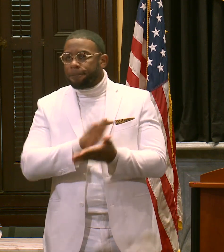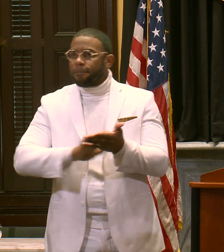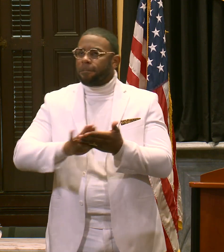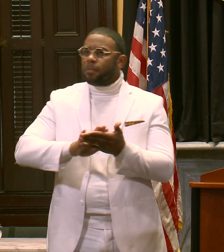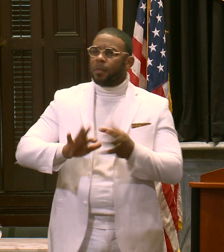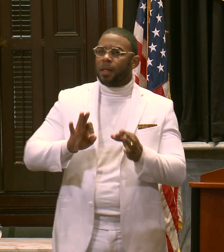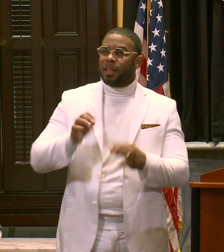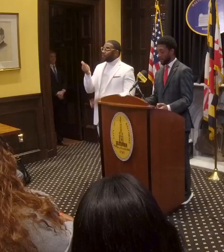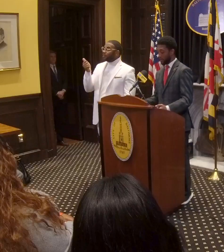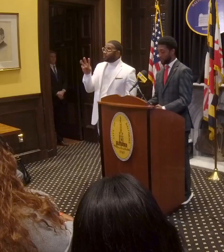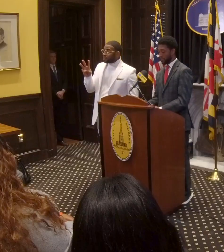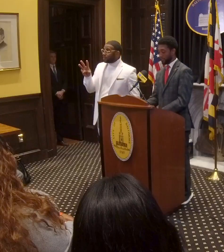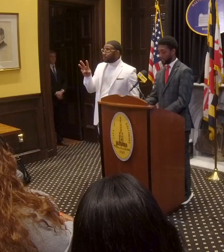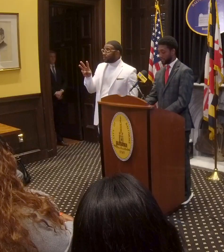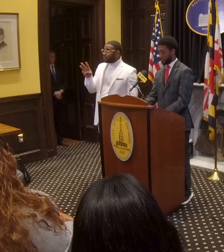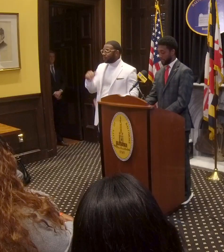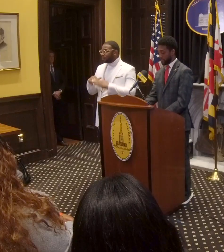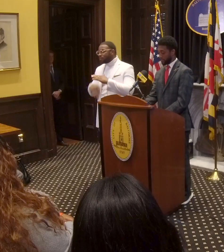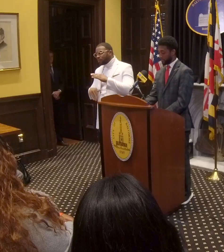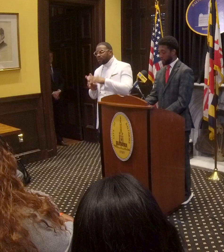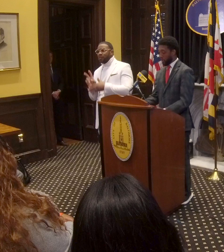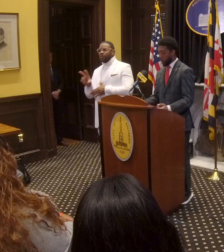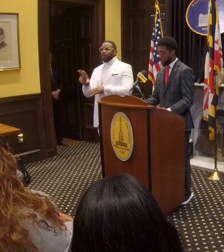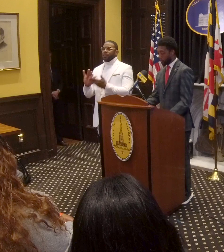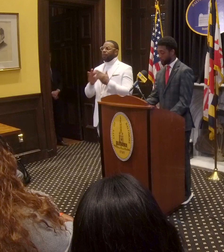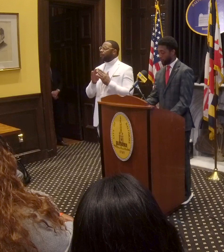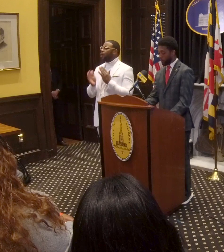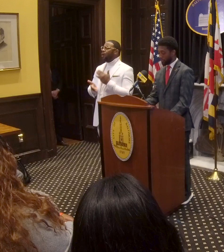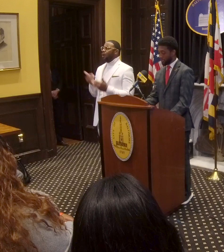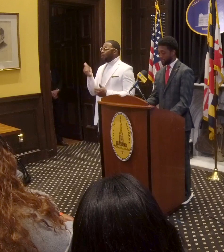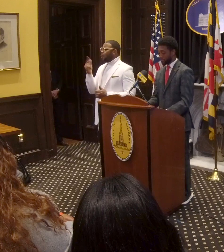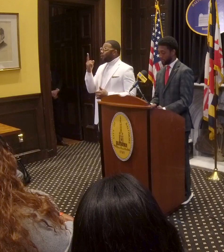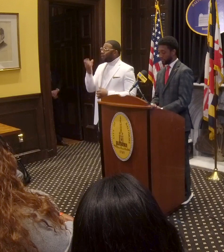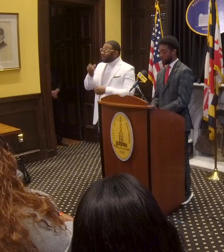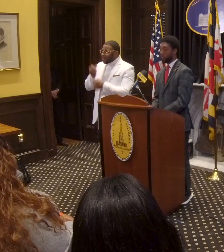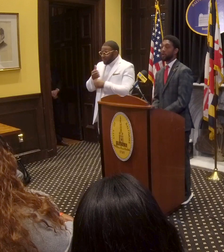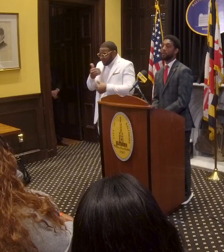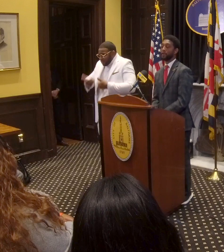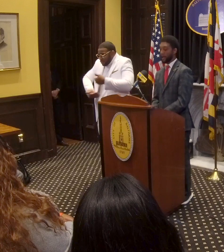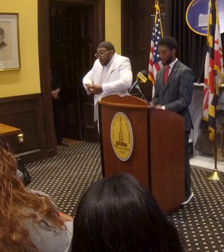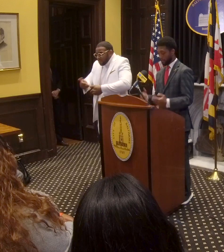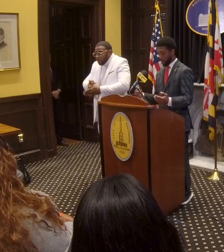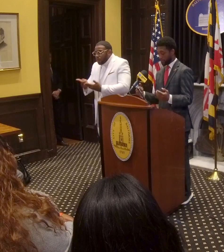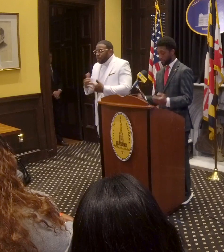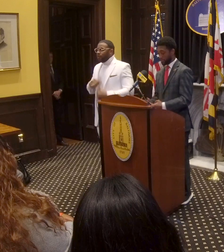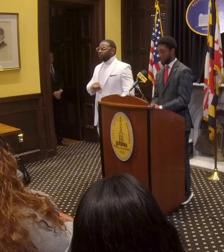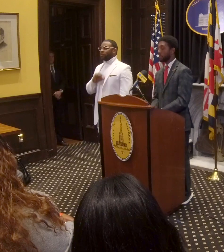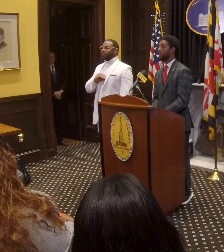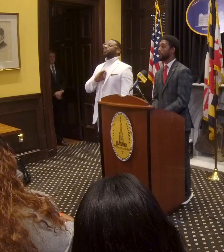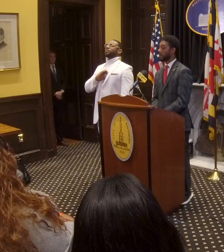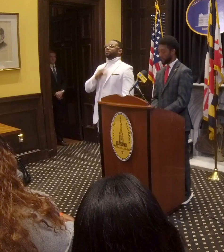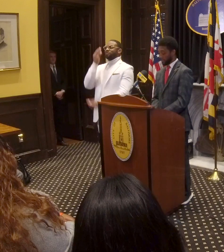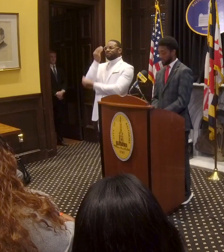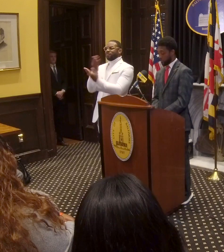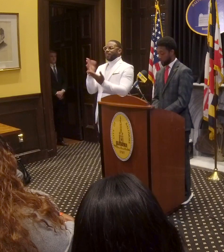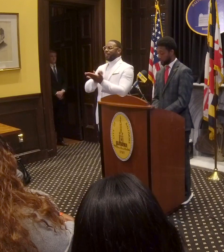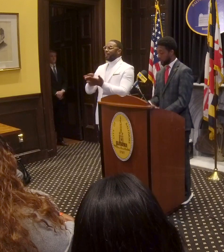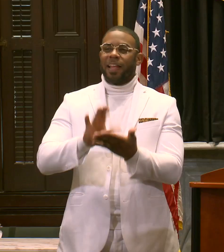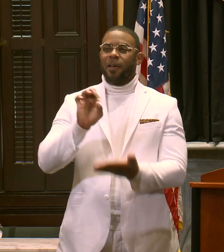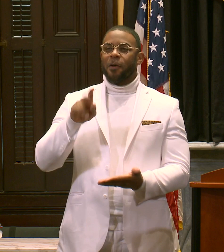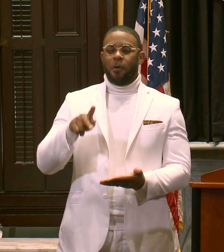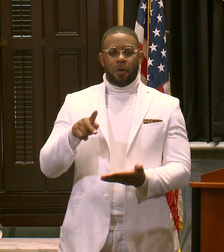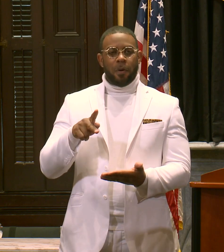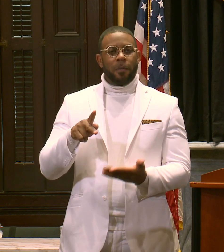of 16 underinvested in neighborhoods. Almost 1 year into this program, and I am proud to say that Clean